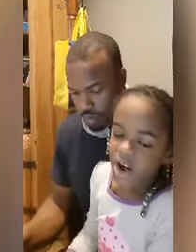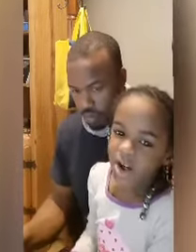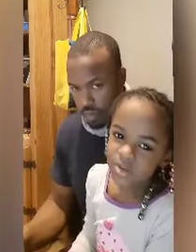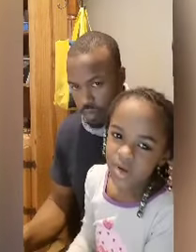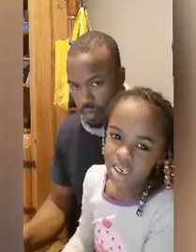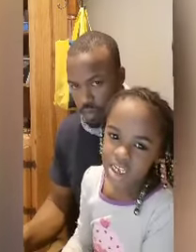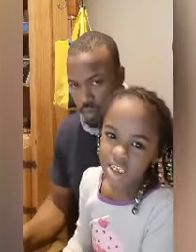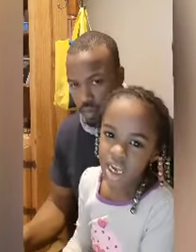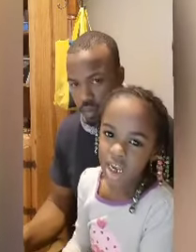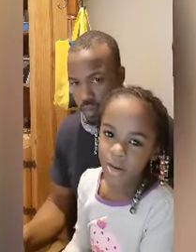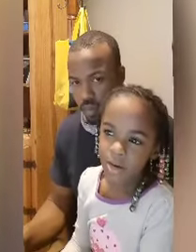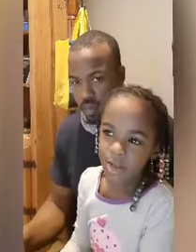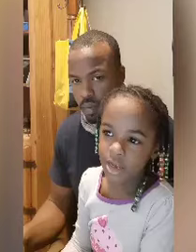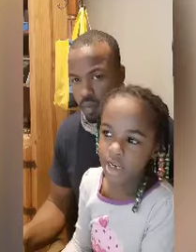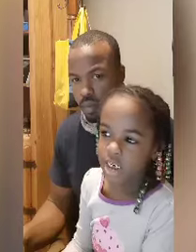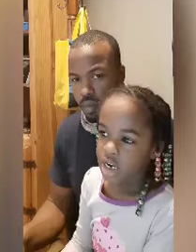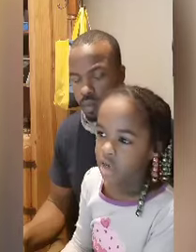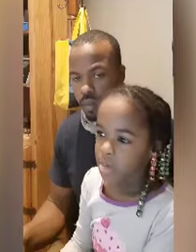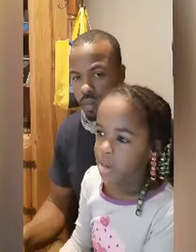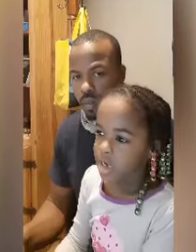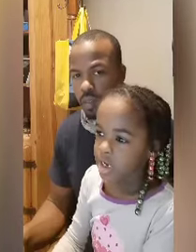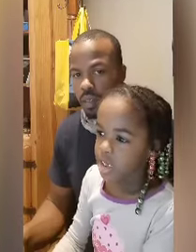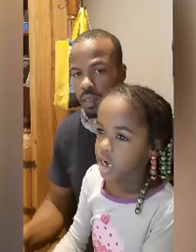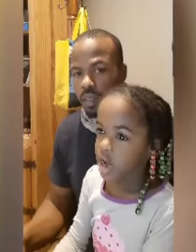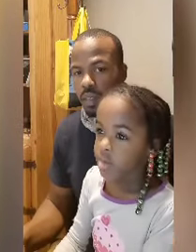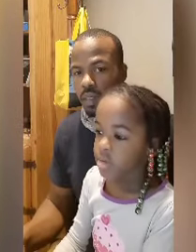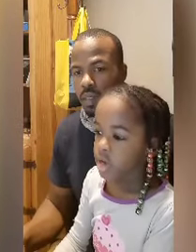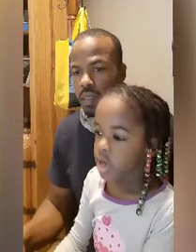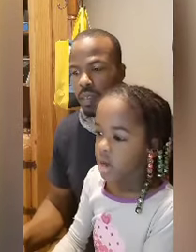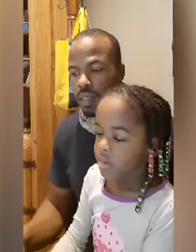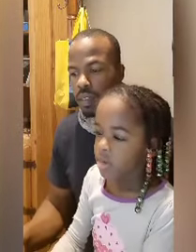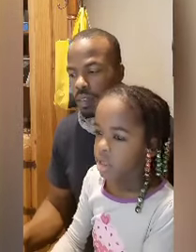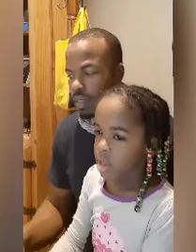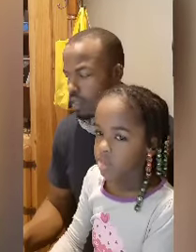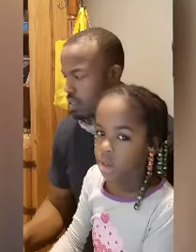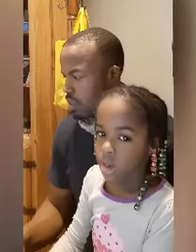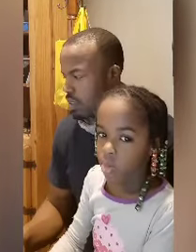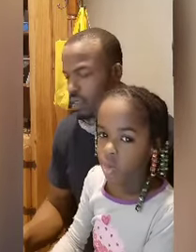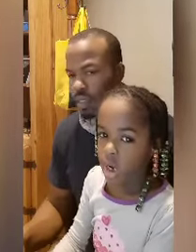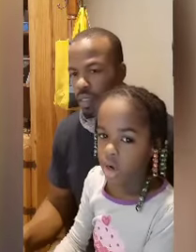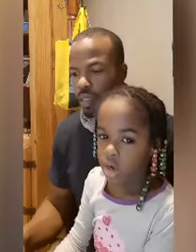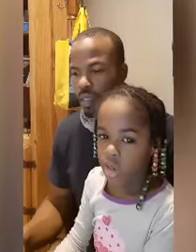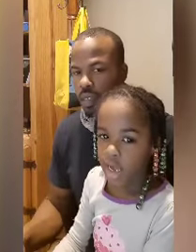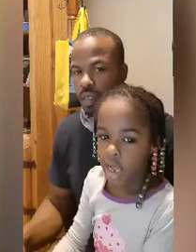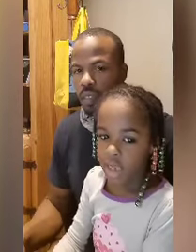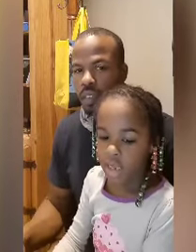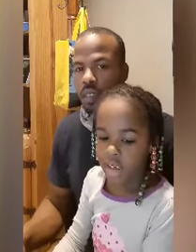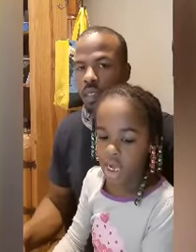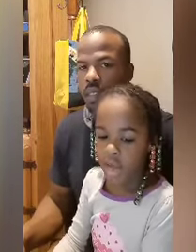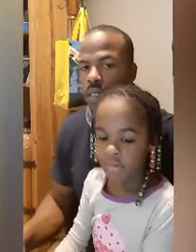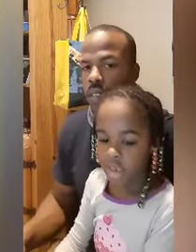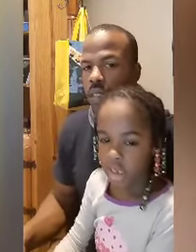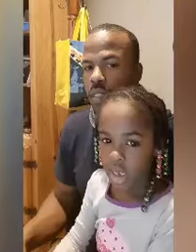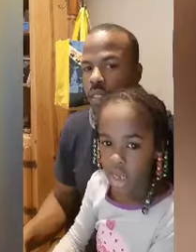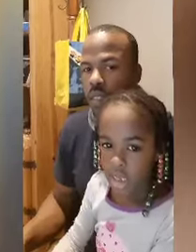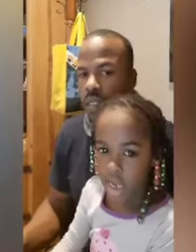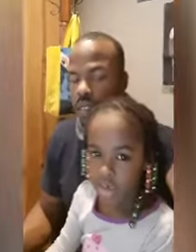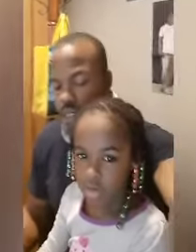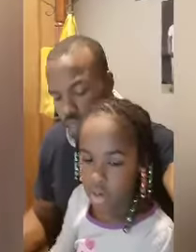dogs want to take the leash, you can just put them somewhere that is heavy, that you